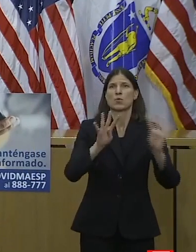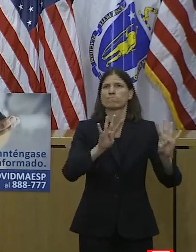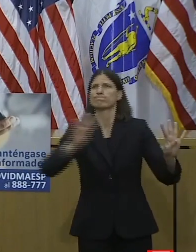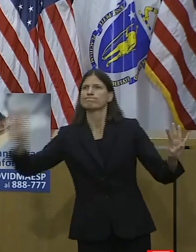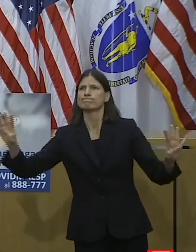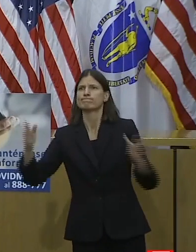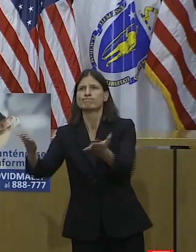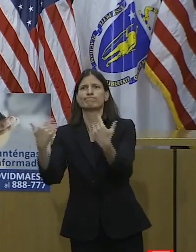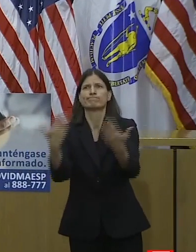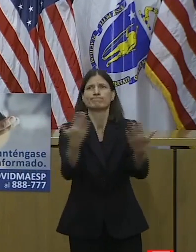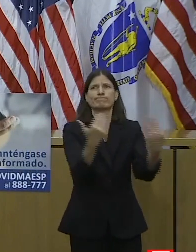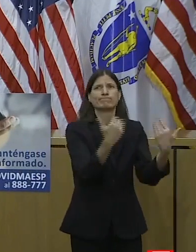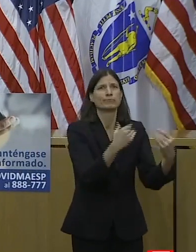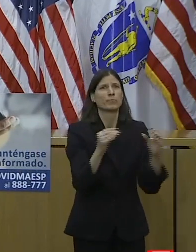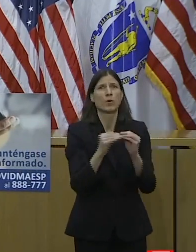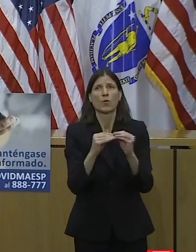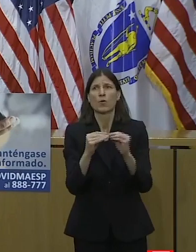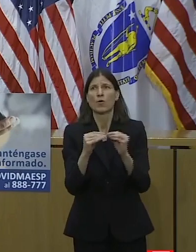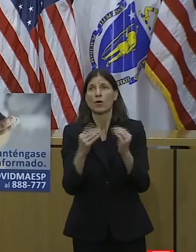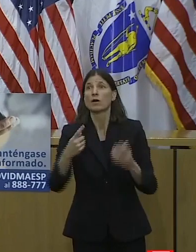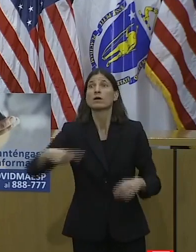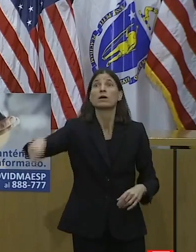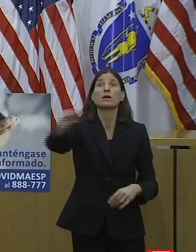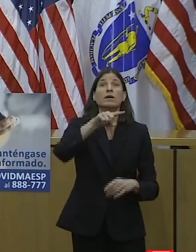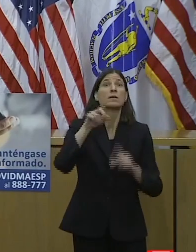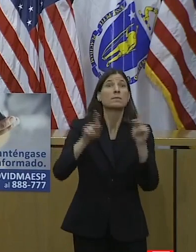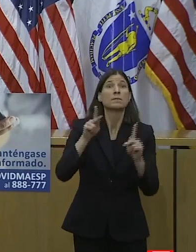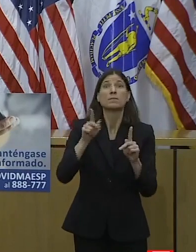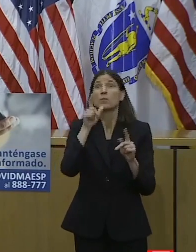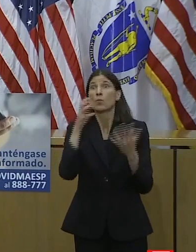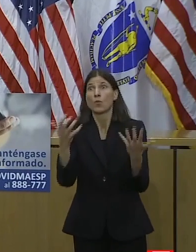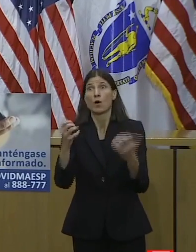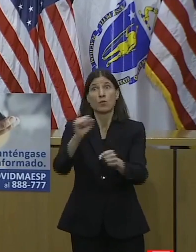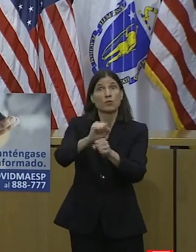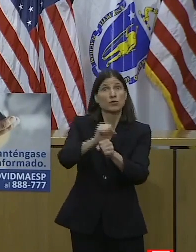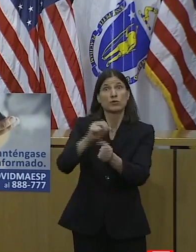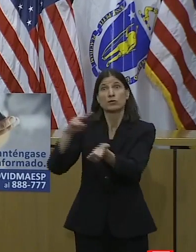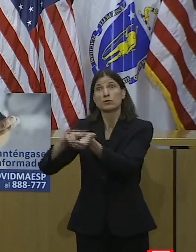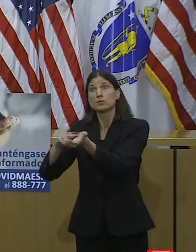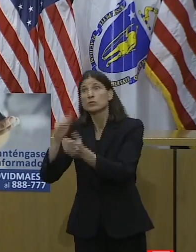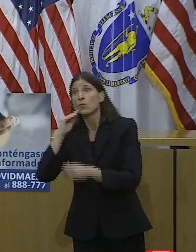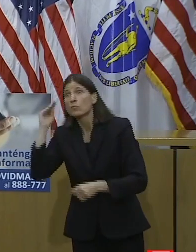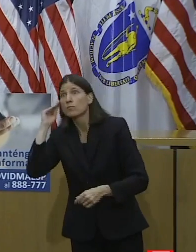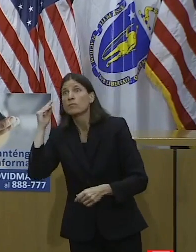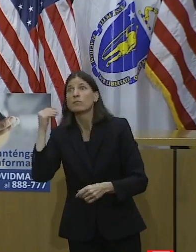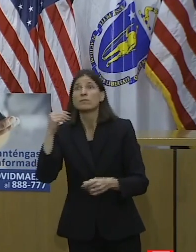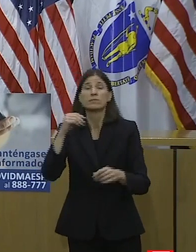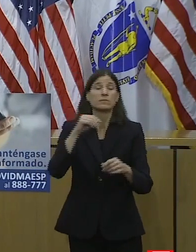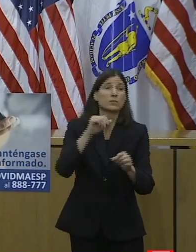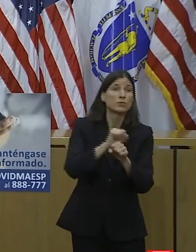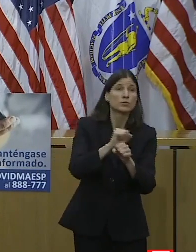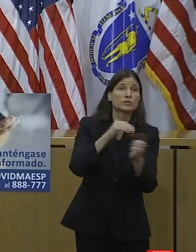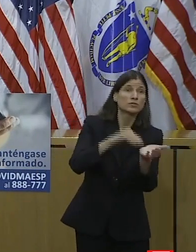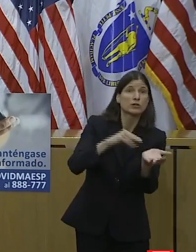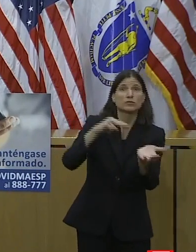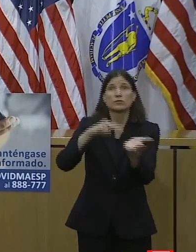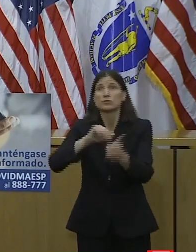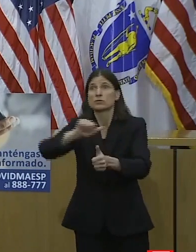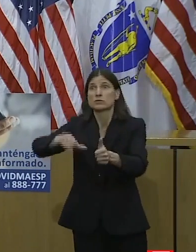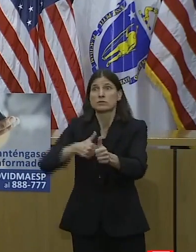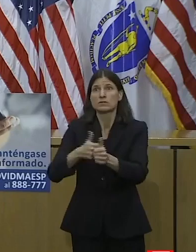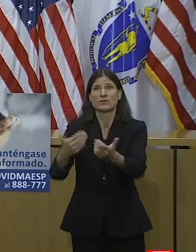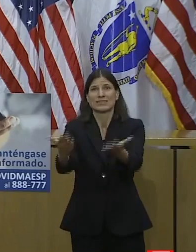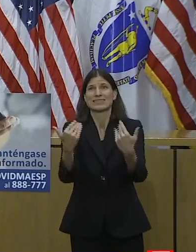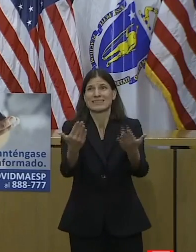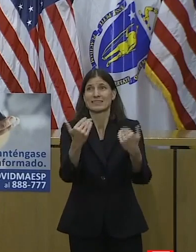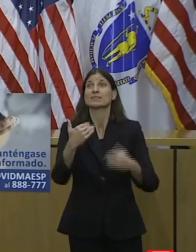We've also announced a $1,000 signing bonus to all individuals that register through that long-term care portal to work for a certain amount